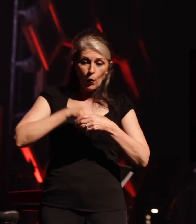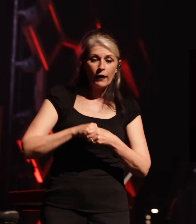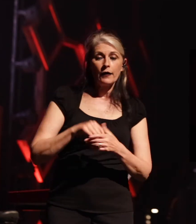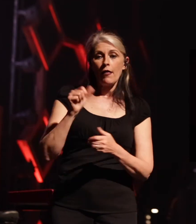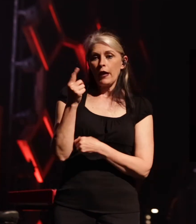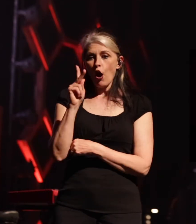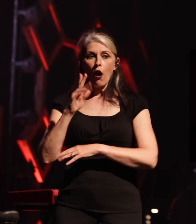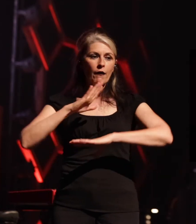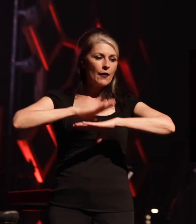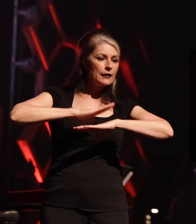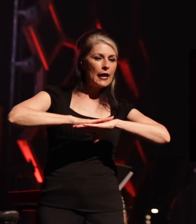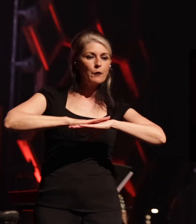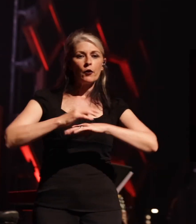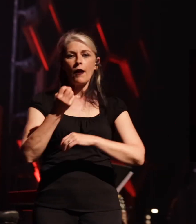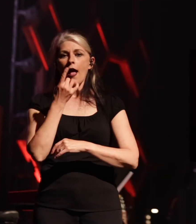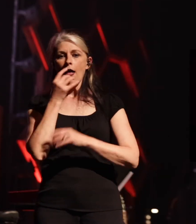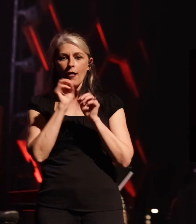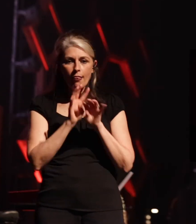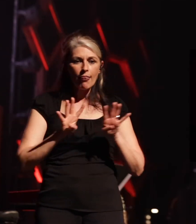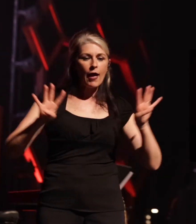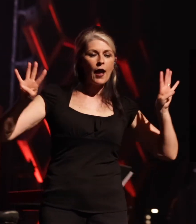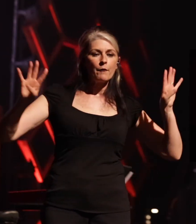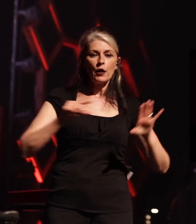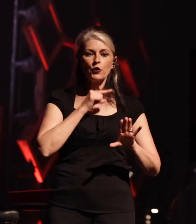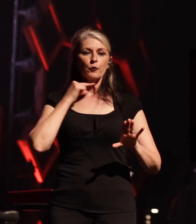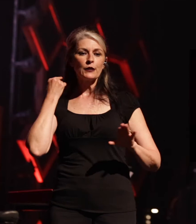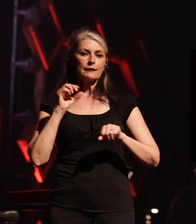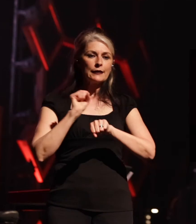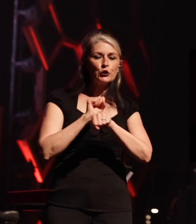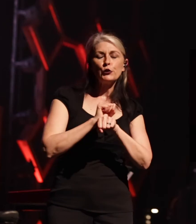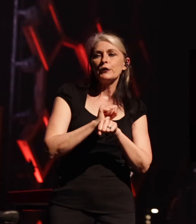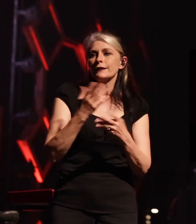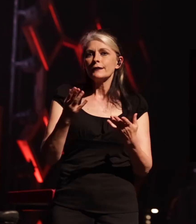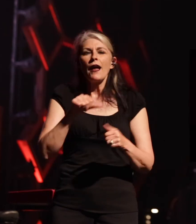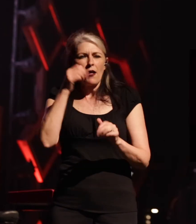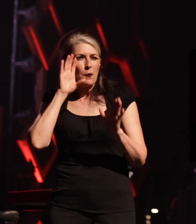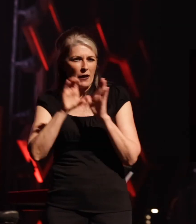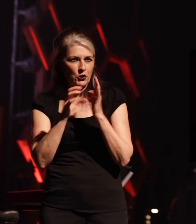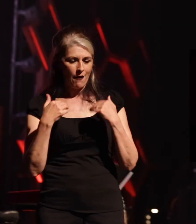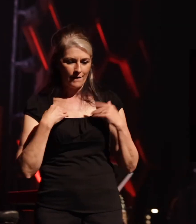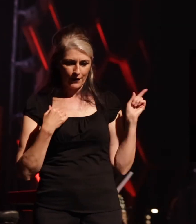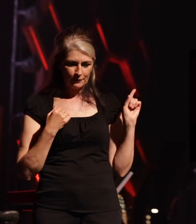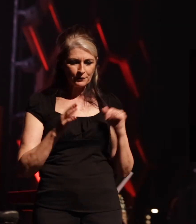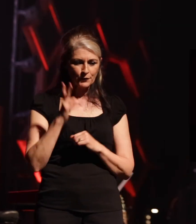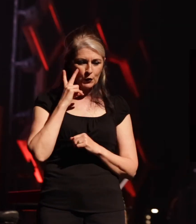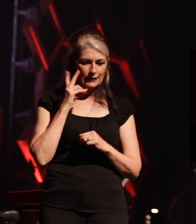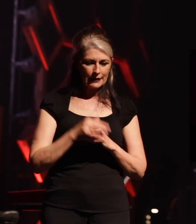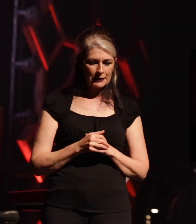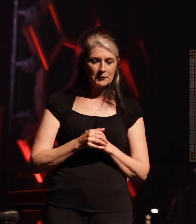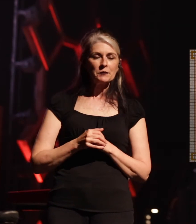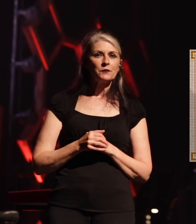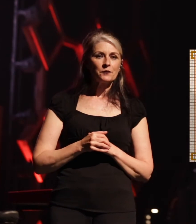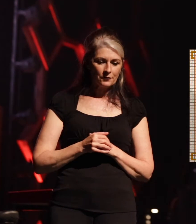the lampstand and the priestly duties that all they had to do. We have another picture here that you can see up on the screen. Just